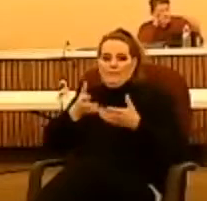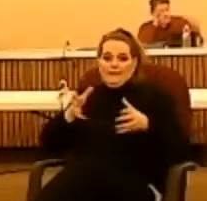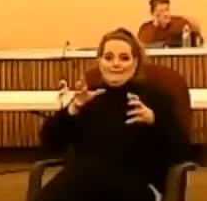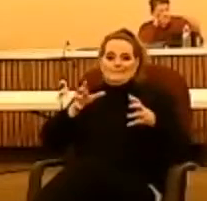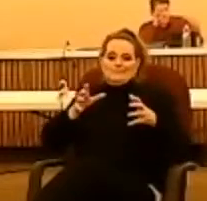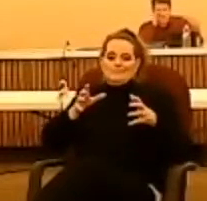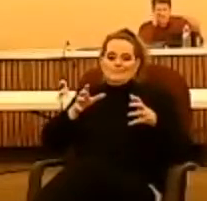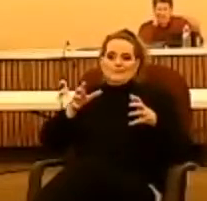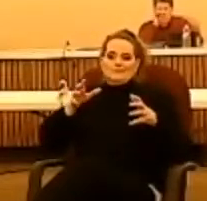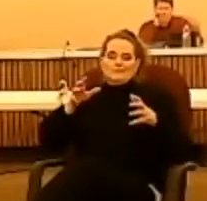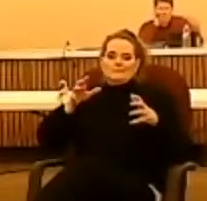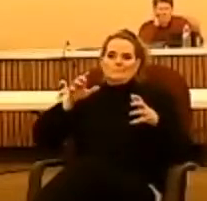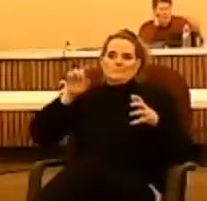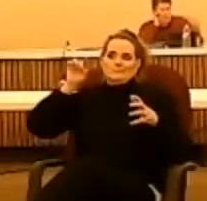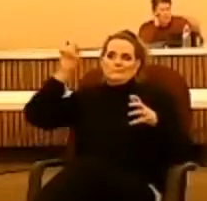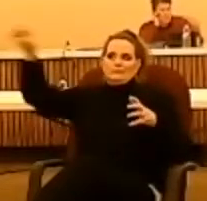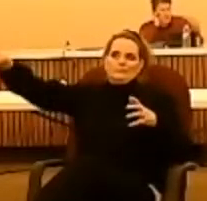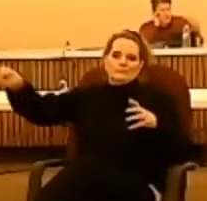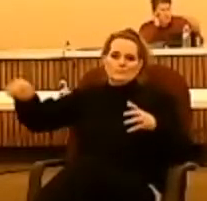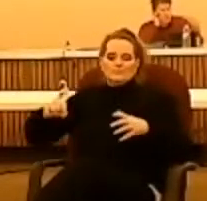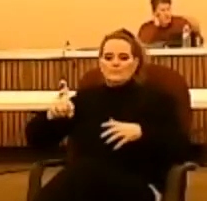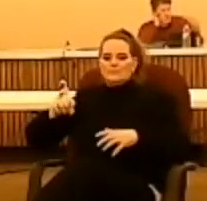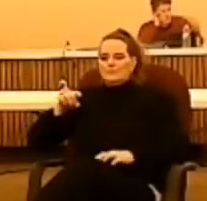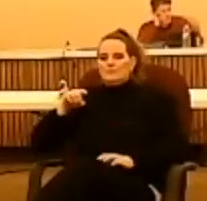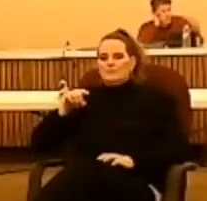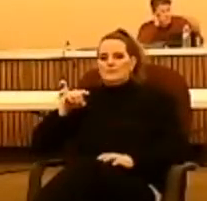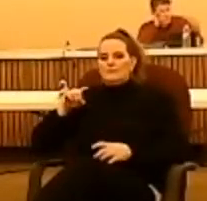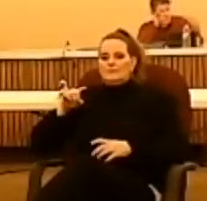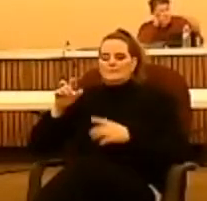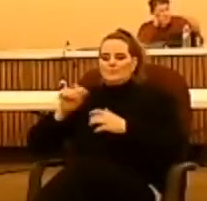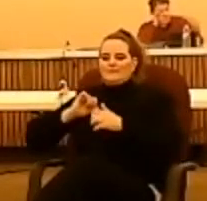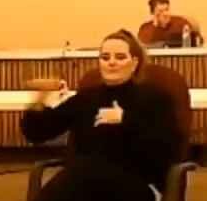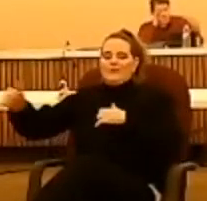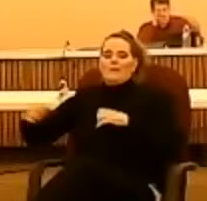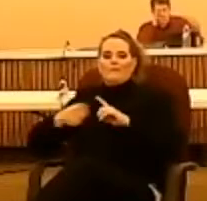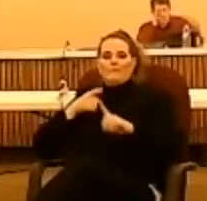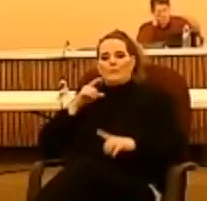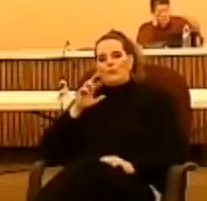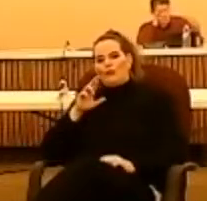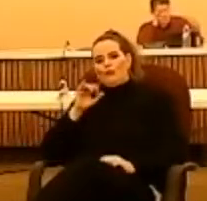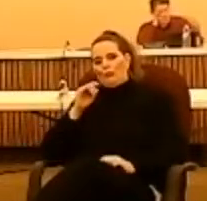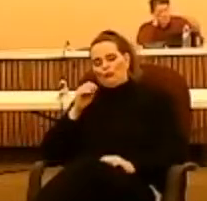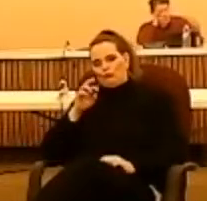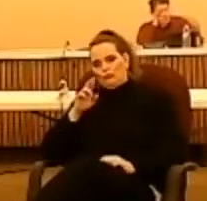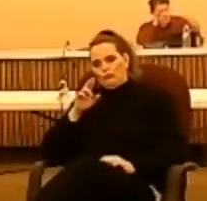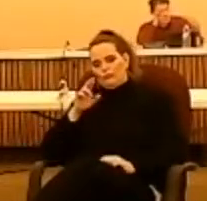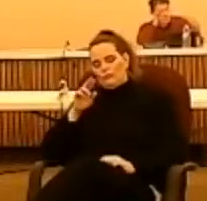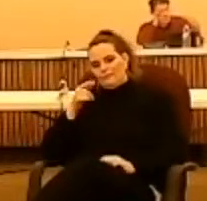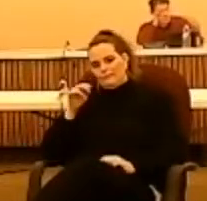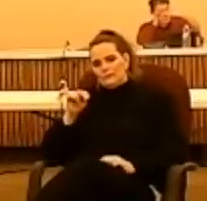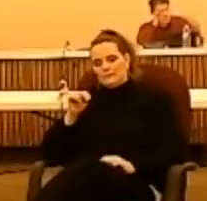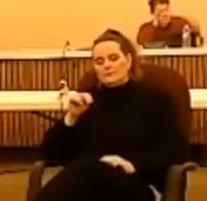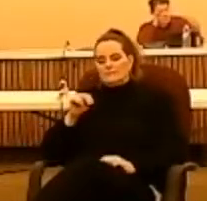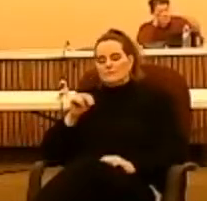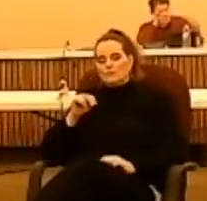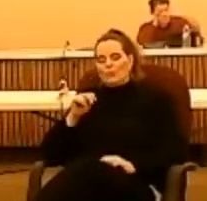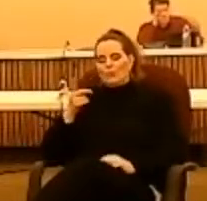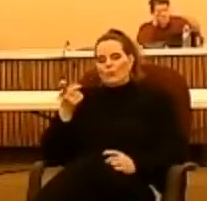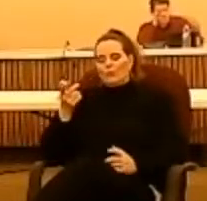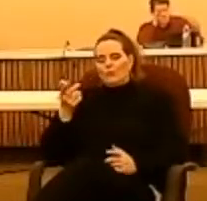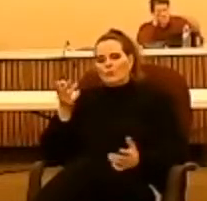of Riverton. It's about as far away from here as you can possibly get and still be in Riverton. So